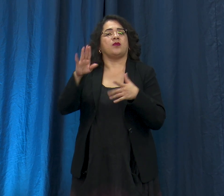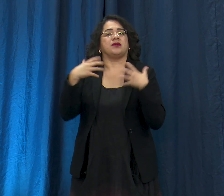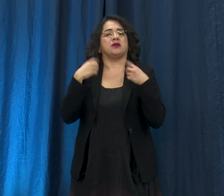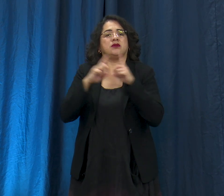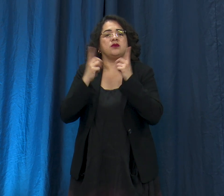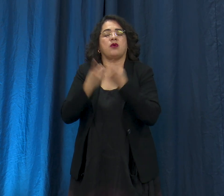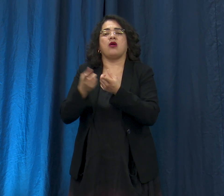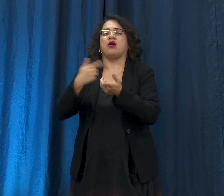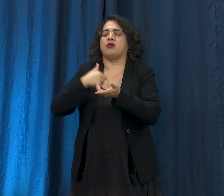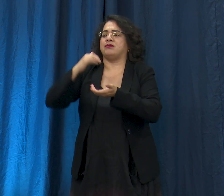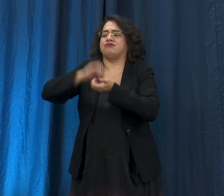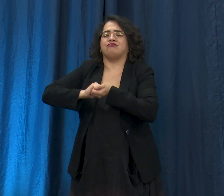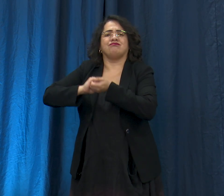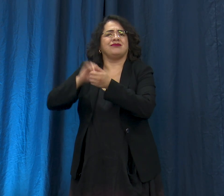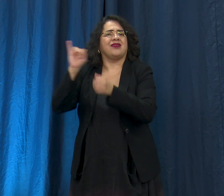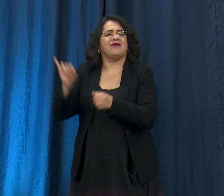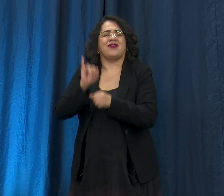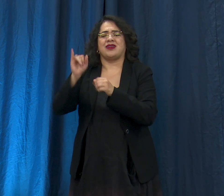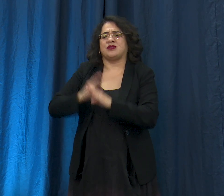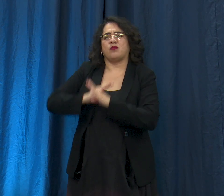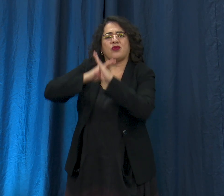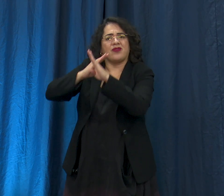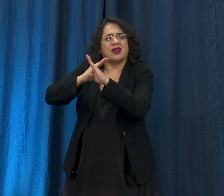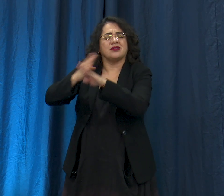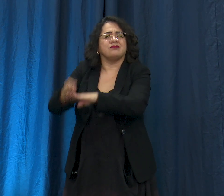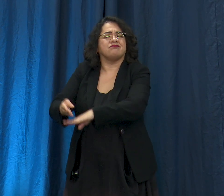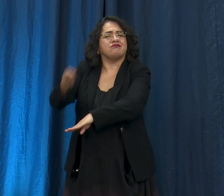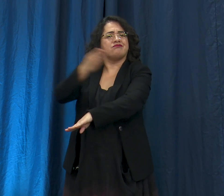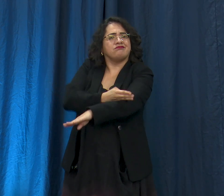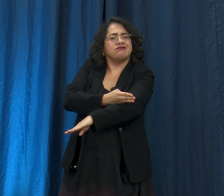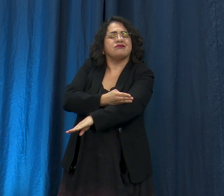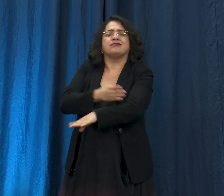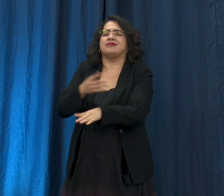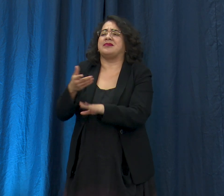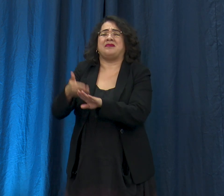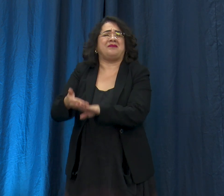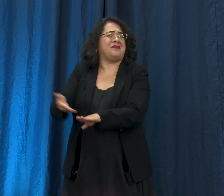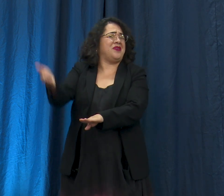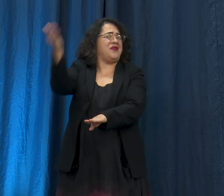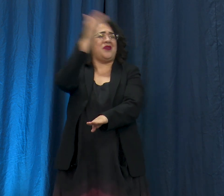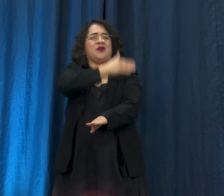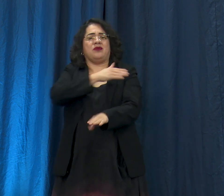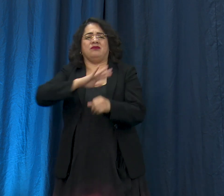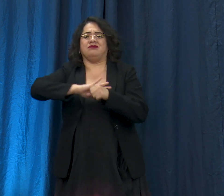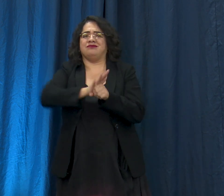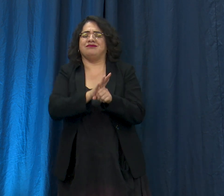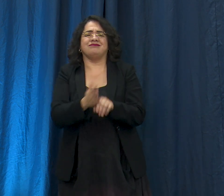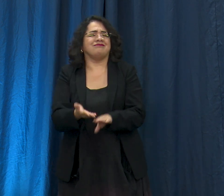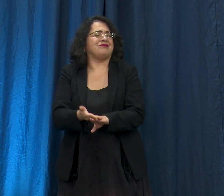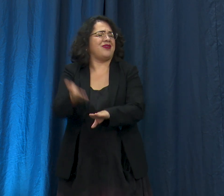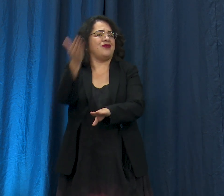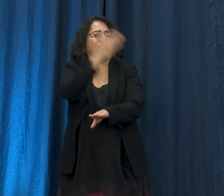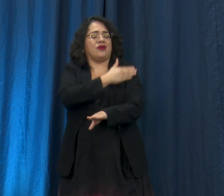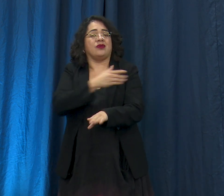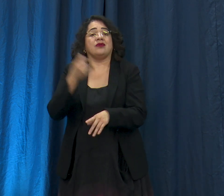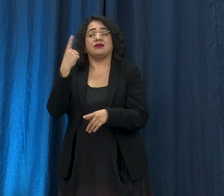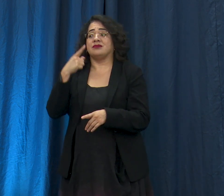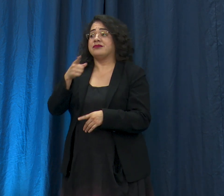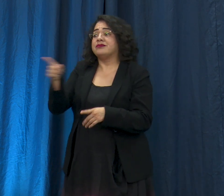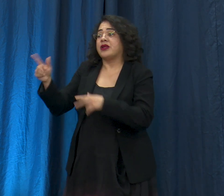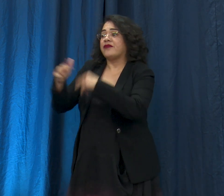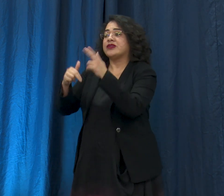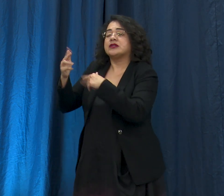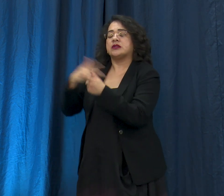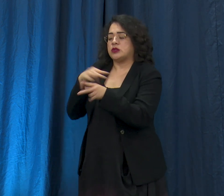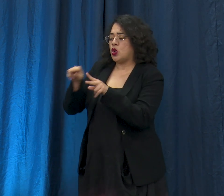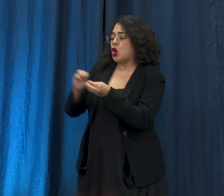been working on infection prevention improvements with them even before COVID started. These facilities aren't just numbers of cases